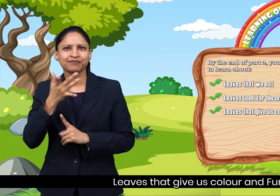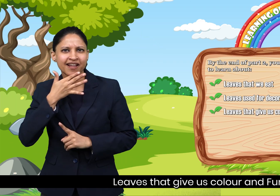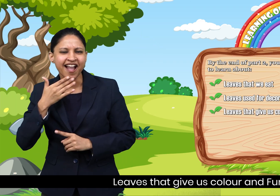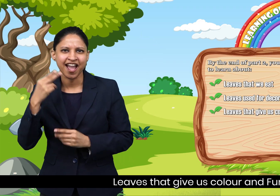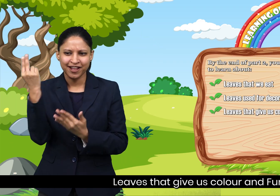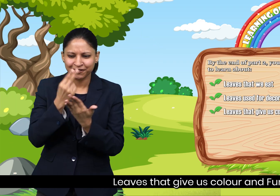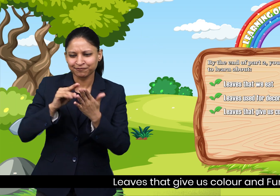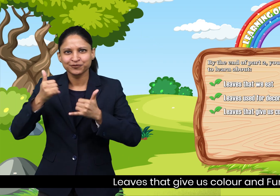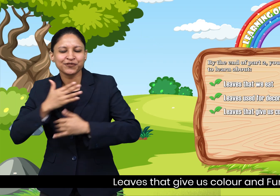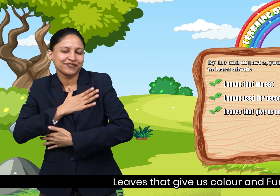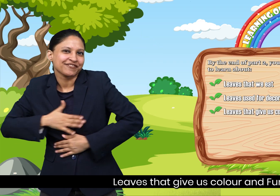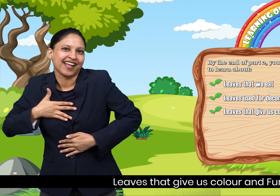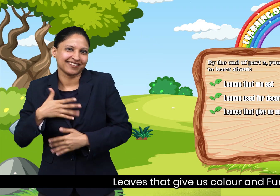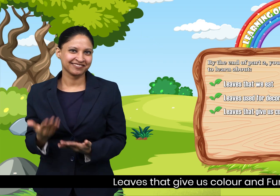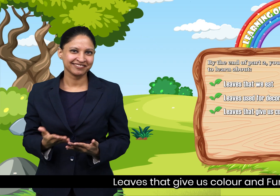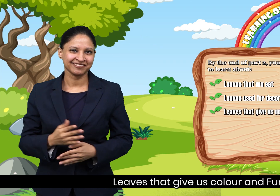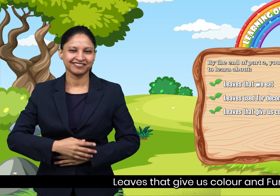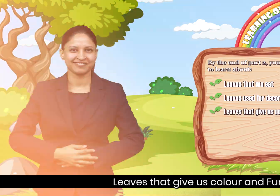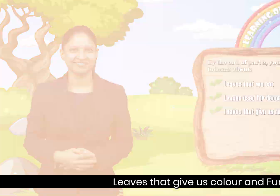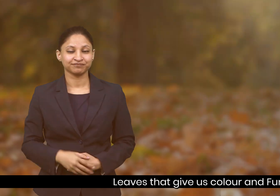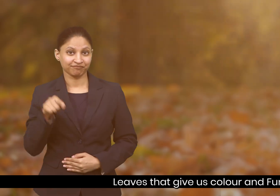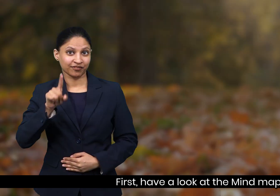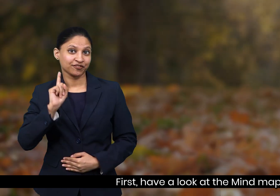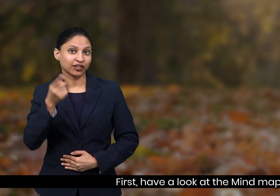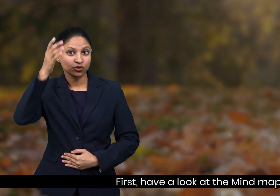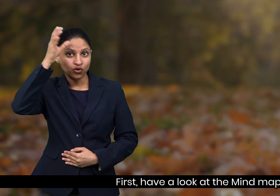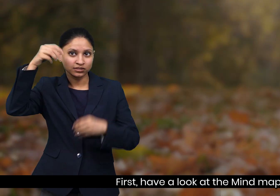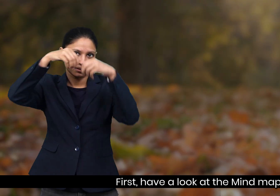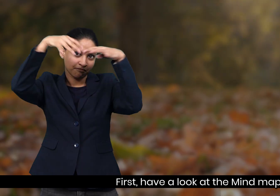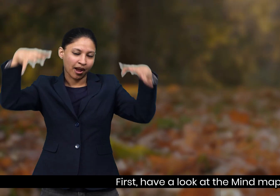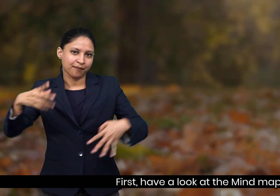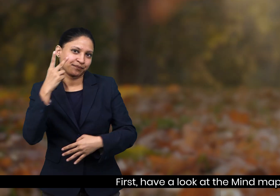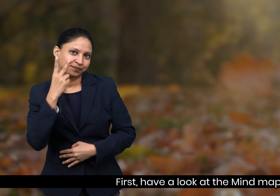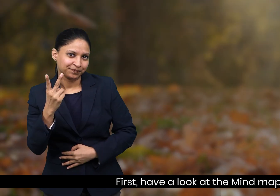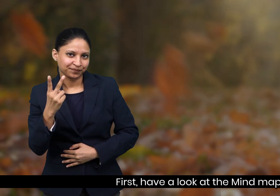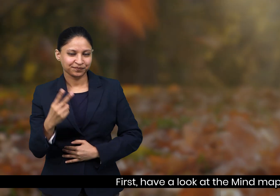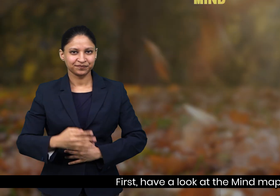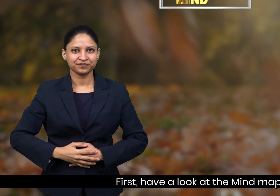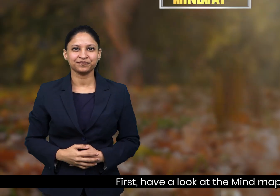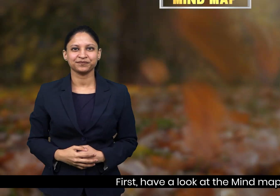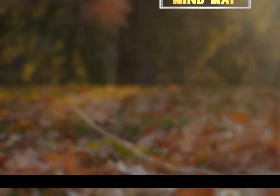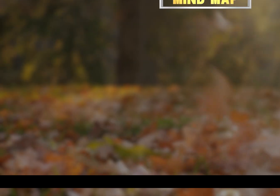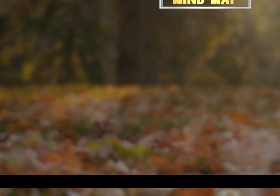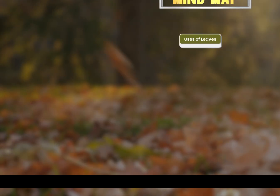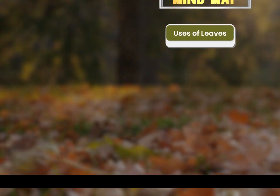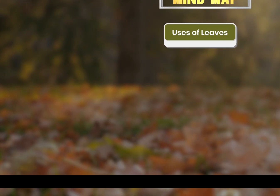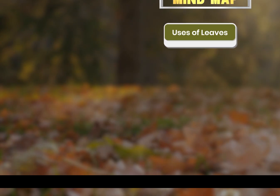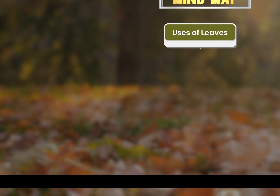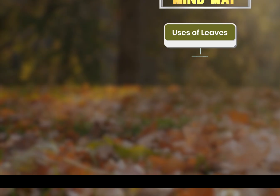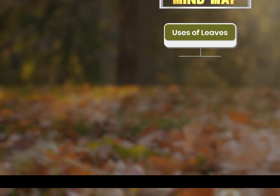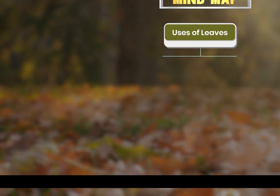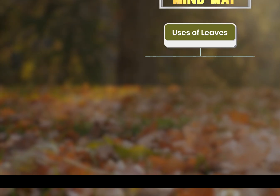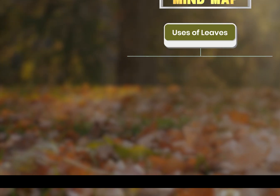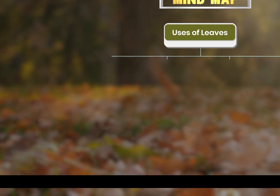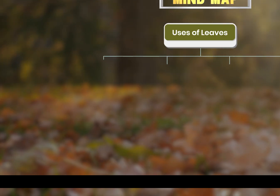leaves that give us color and fun. First, have a look at the mind map. Uses of